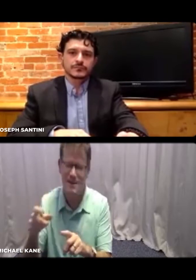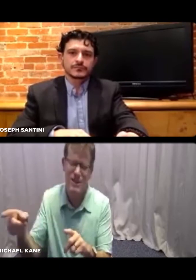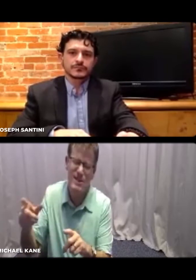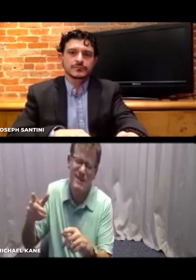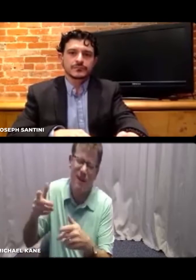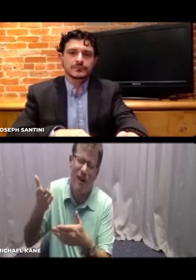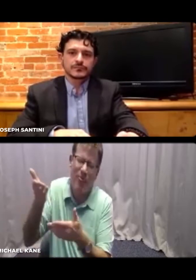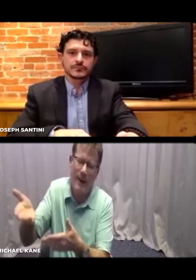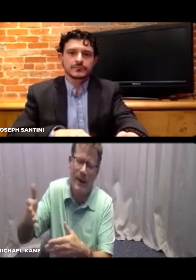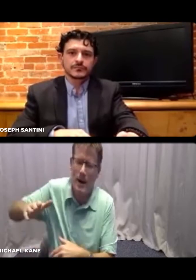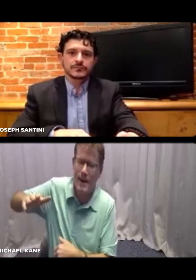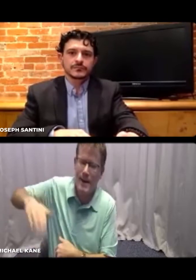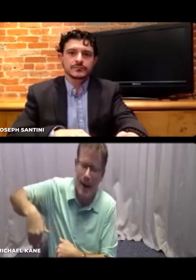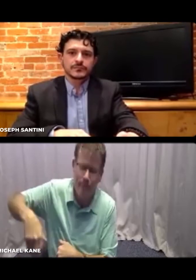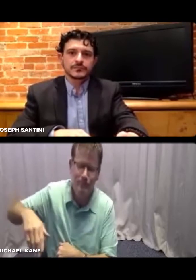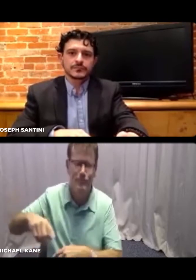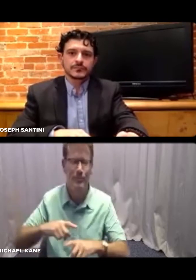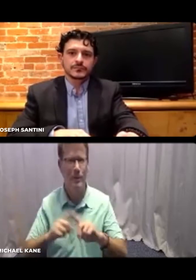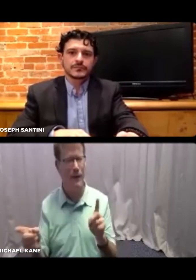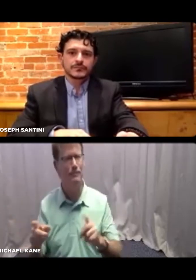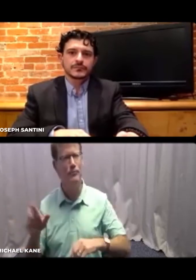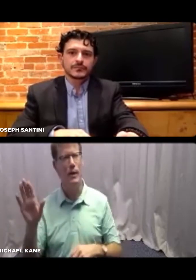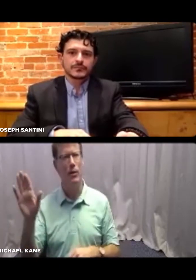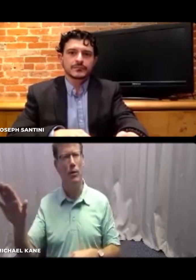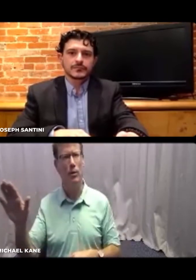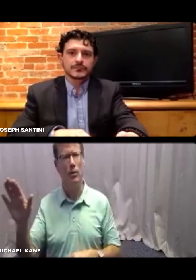bills, but